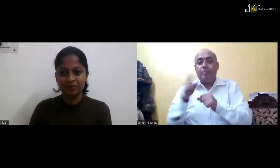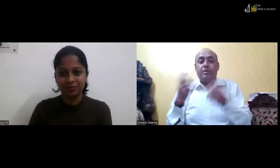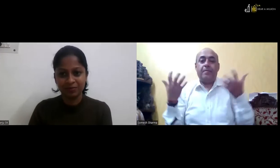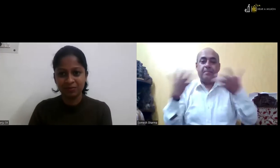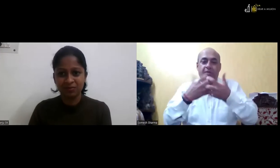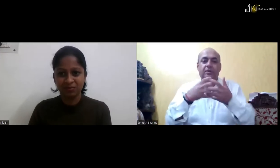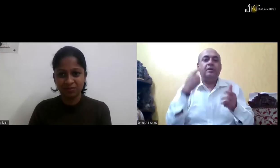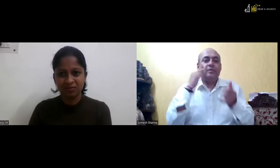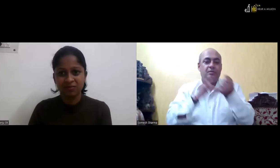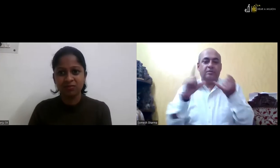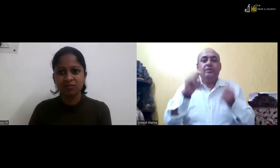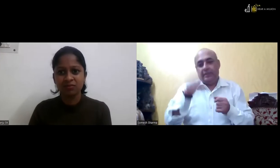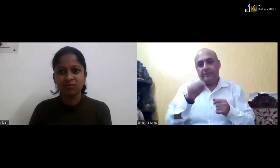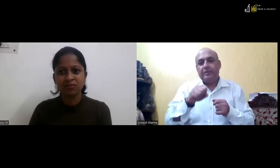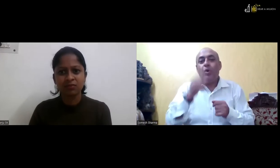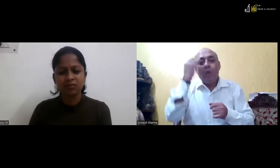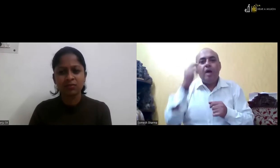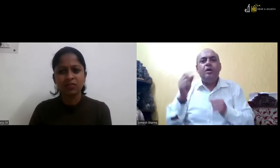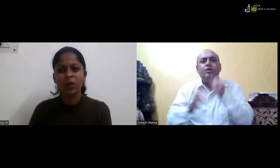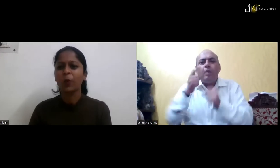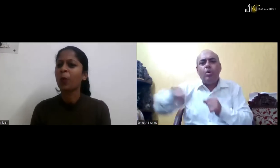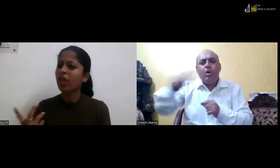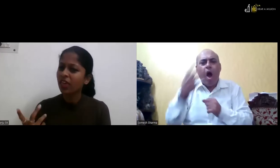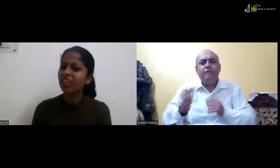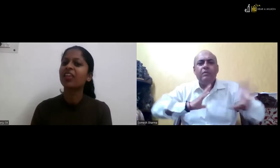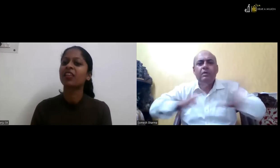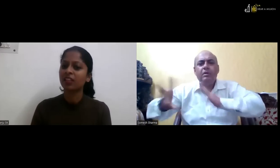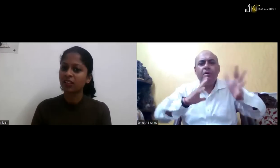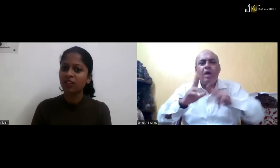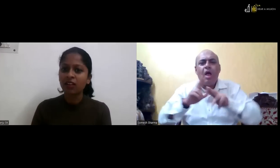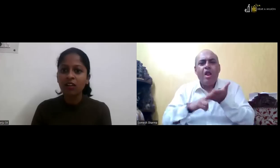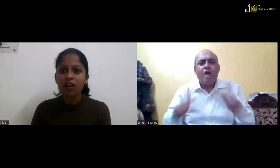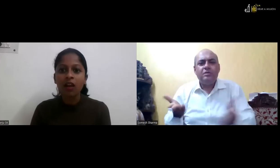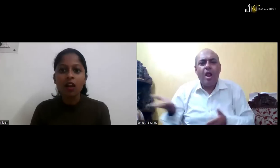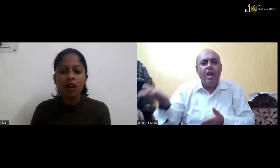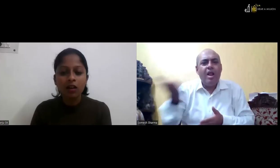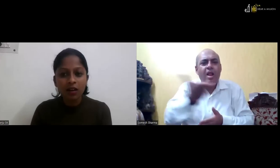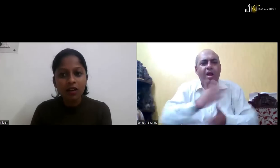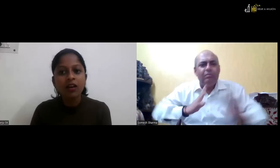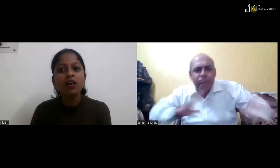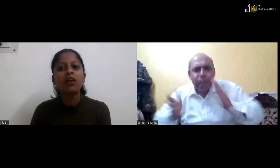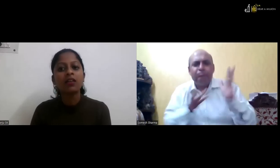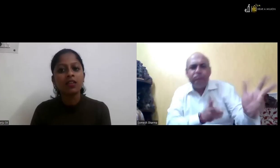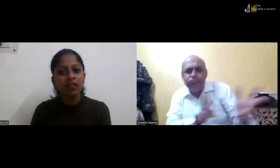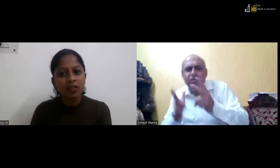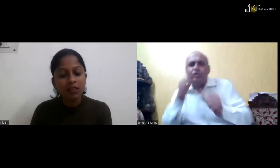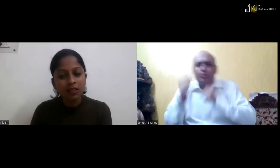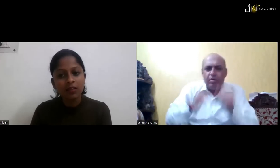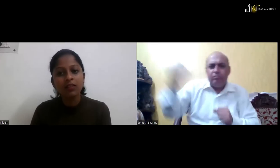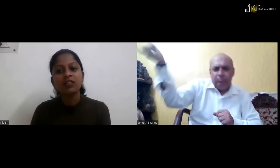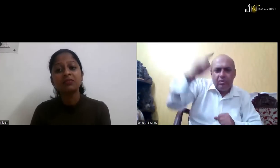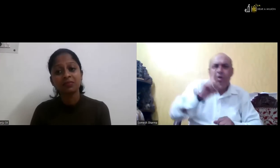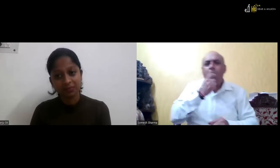can correlate with them. But how with the sports? So see, ISL is somehow related with the sports, because these